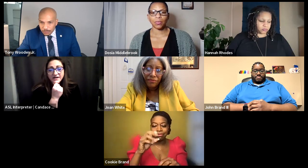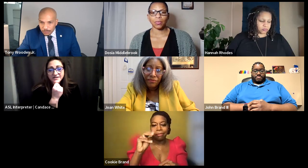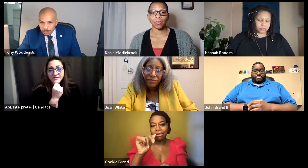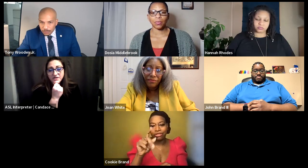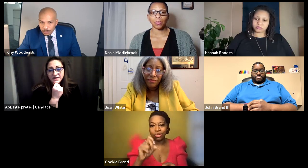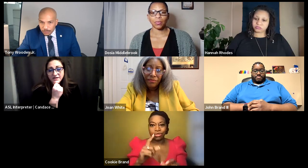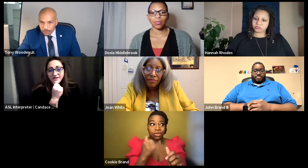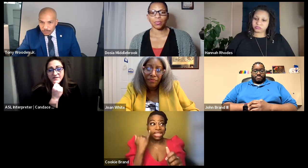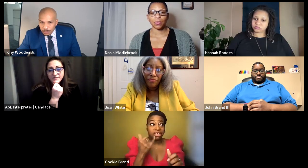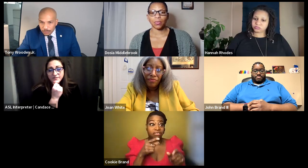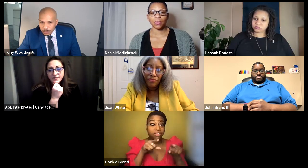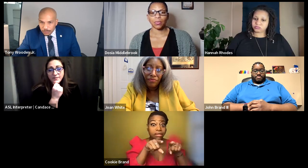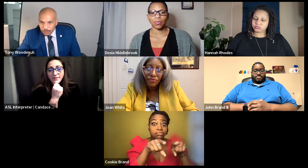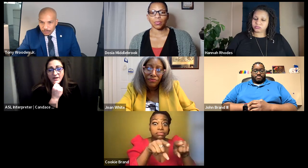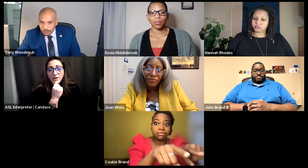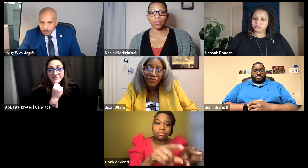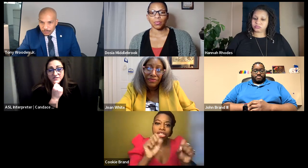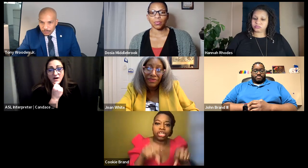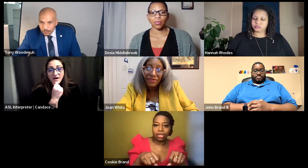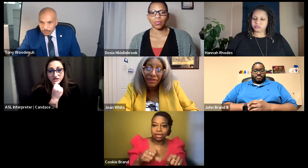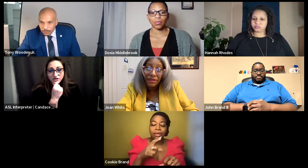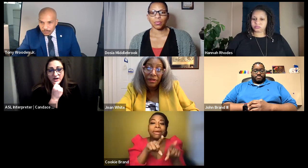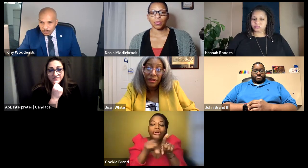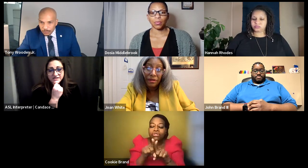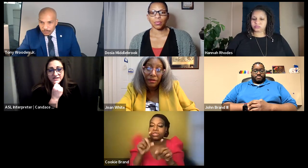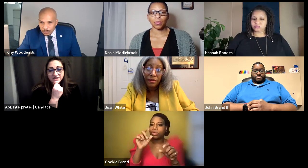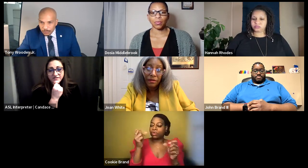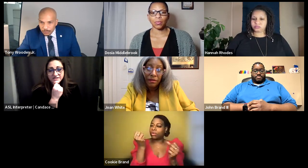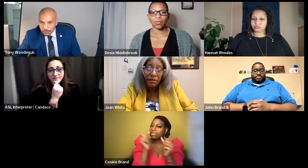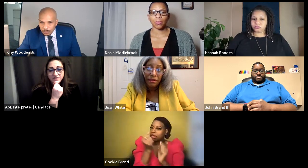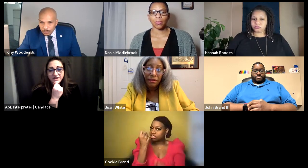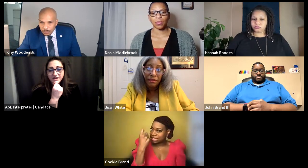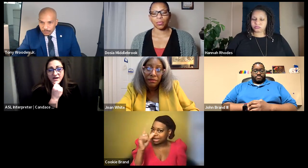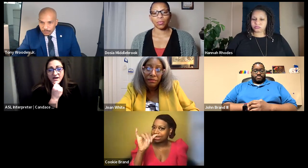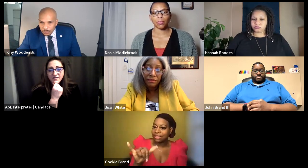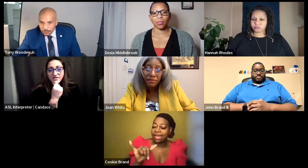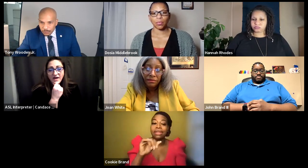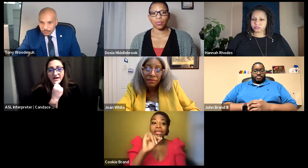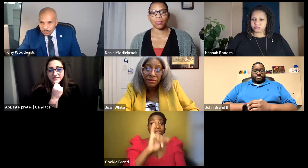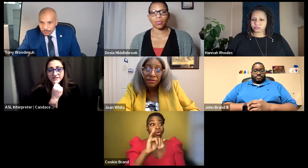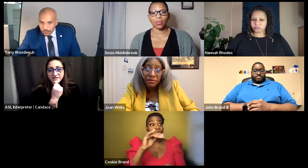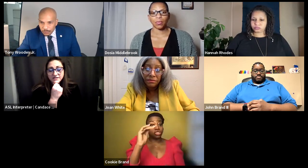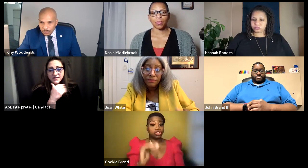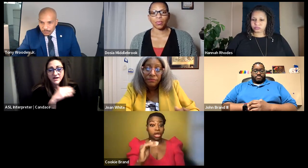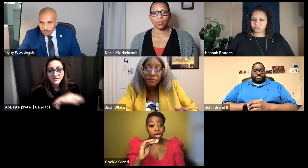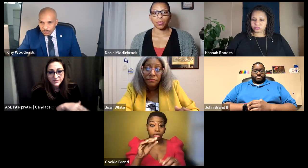it's something you have to monitor. You have to see if it's something that comes up in